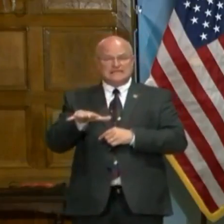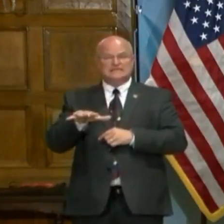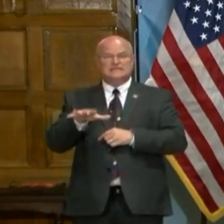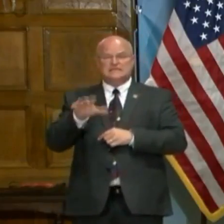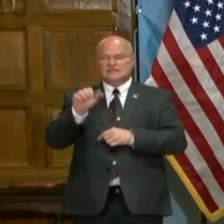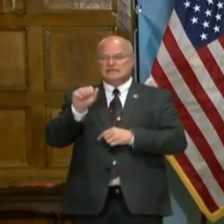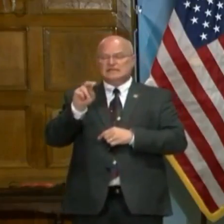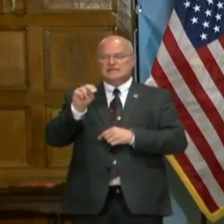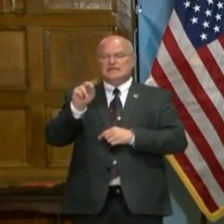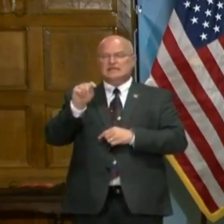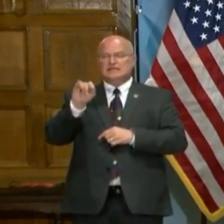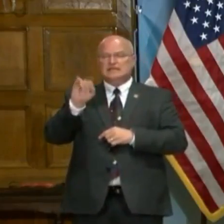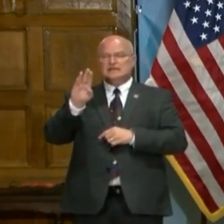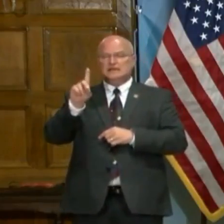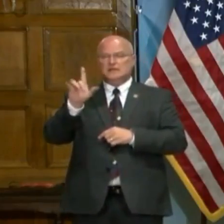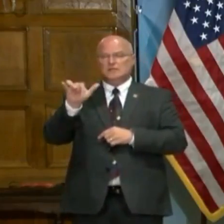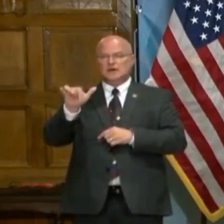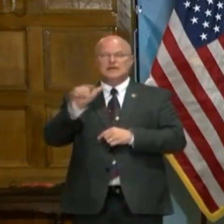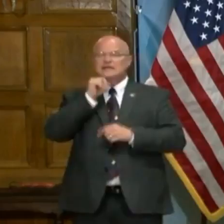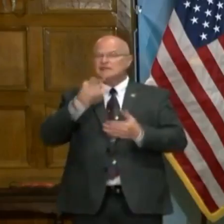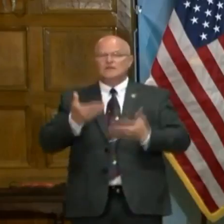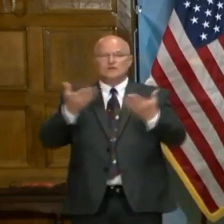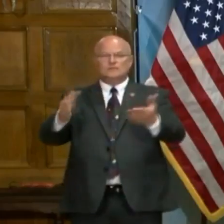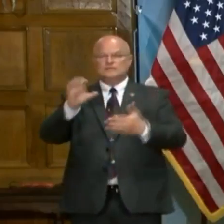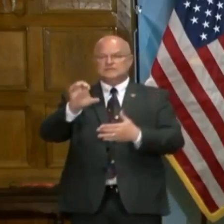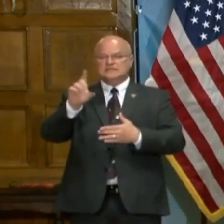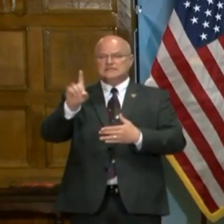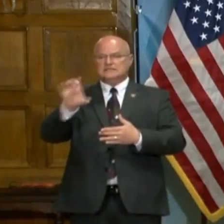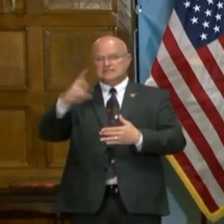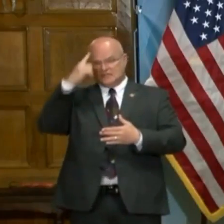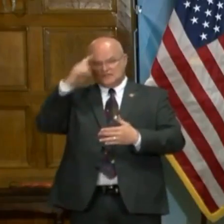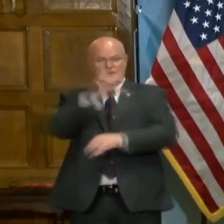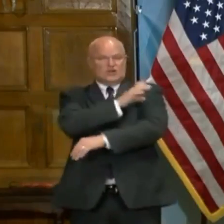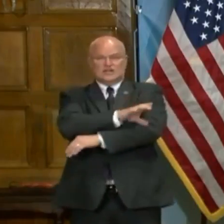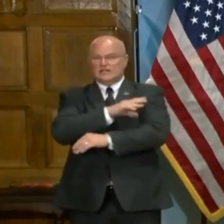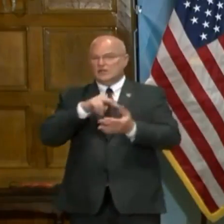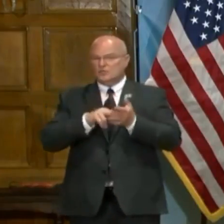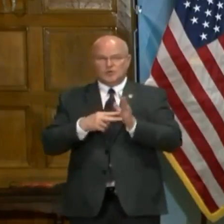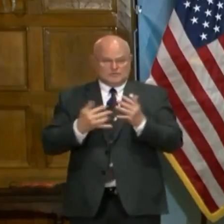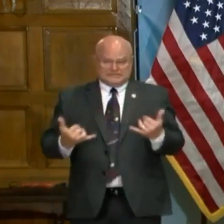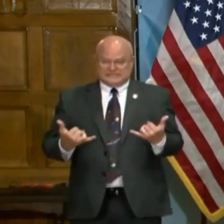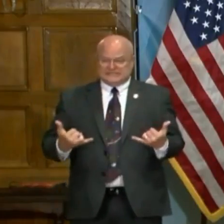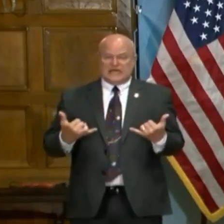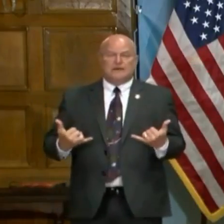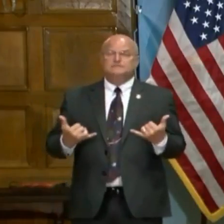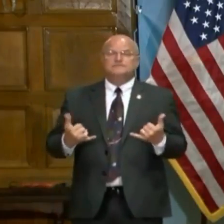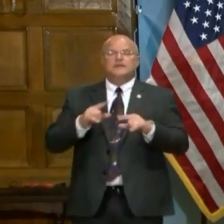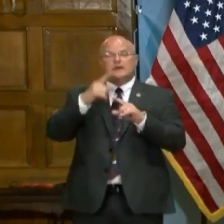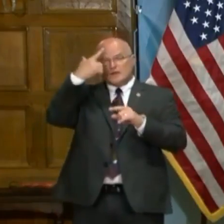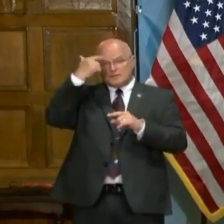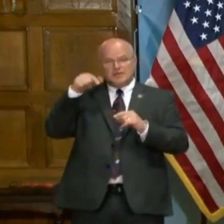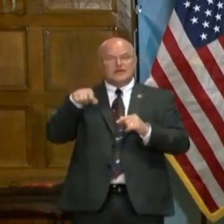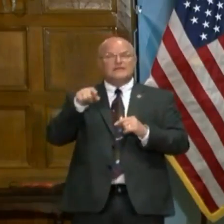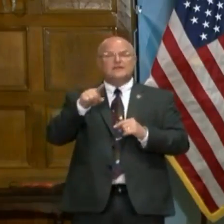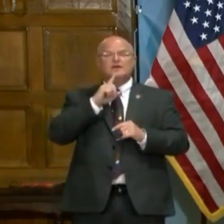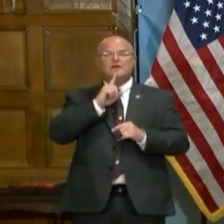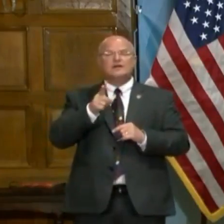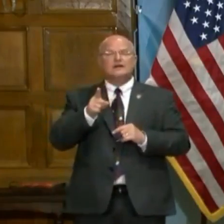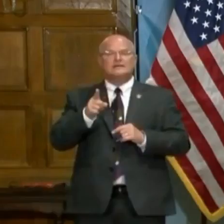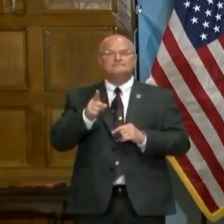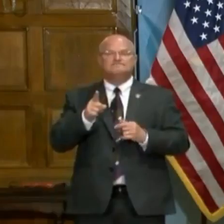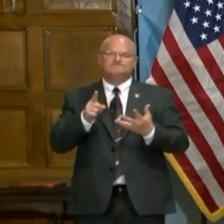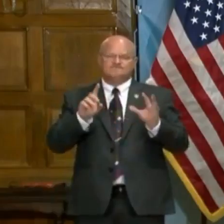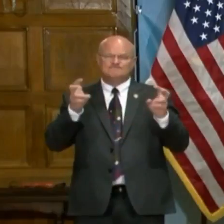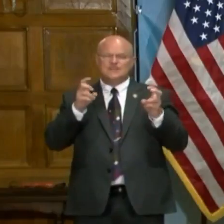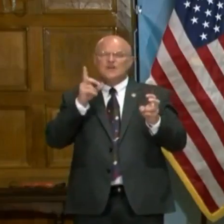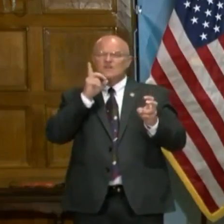tests, it is not recommended by CDC that these be used for clinical purposes at this time because there are